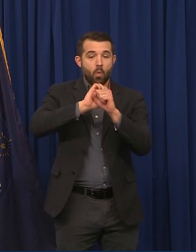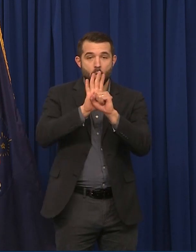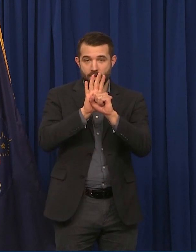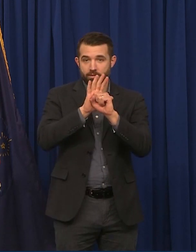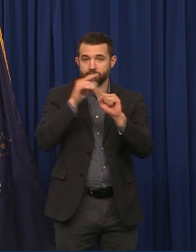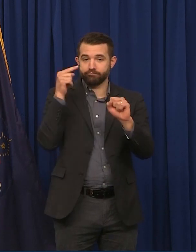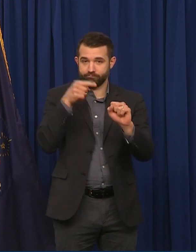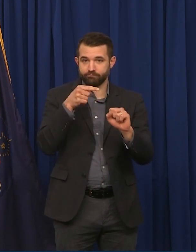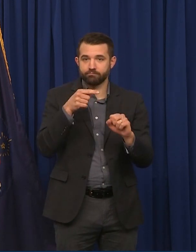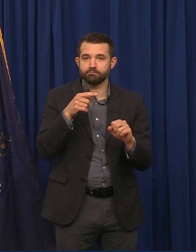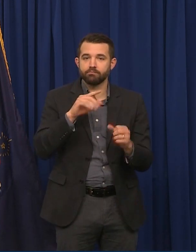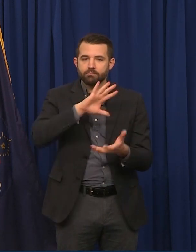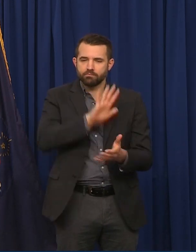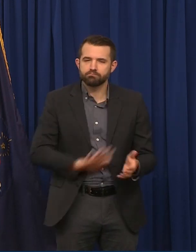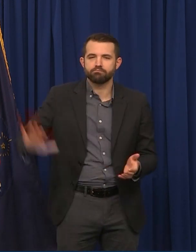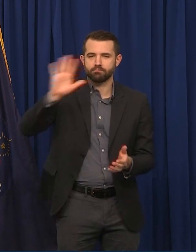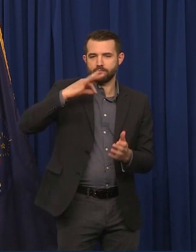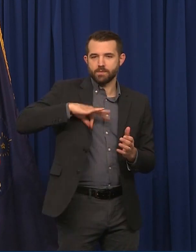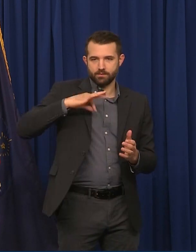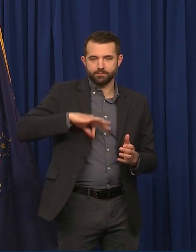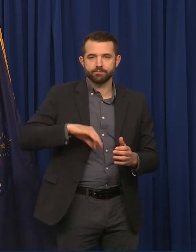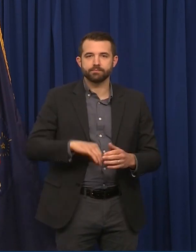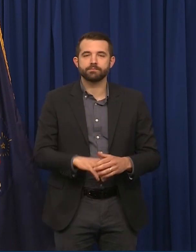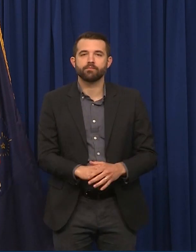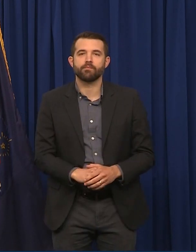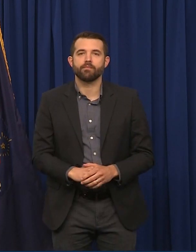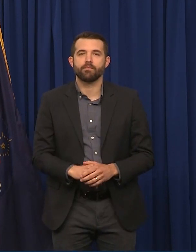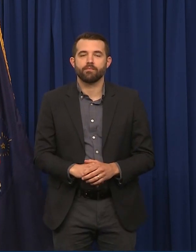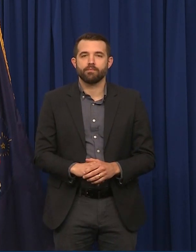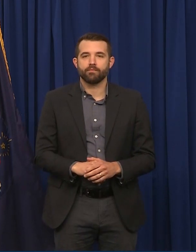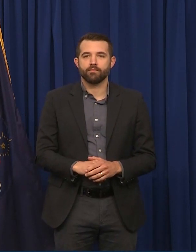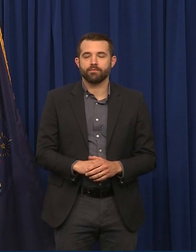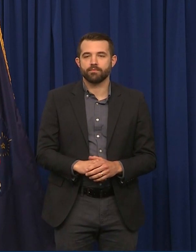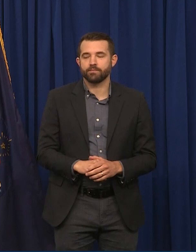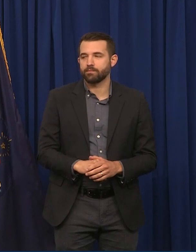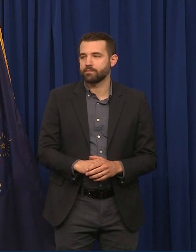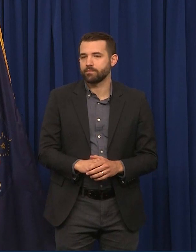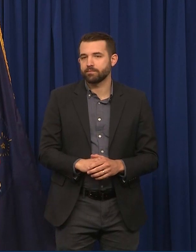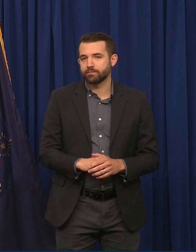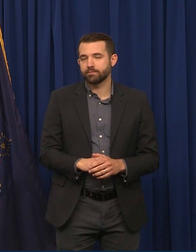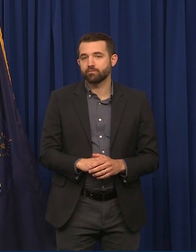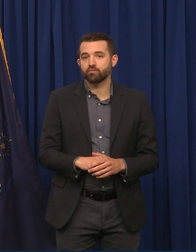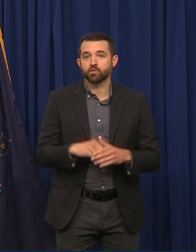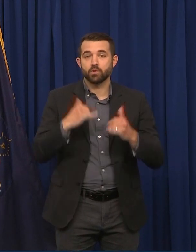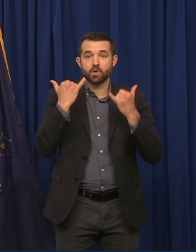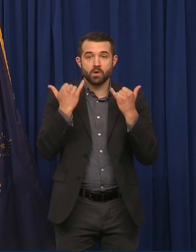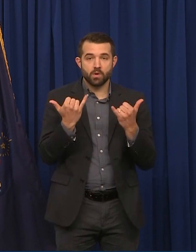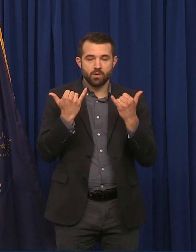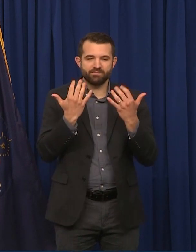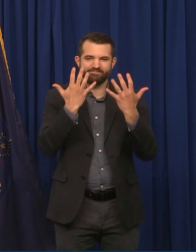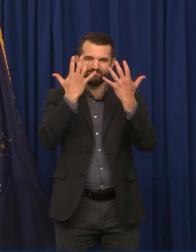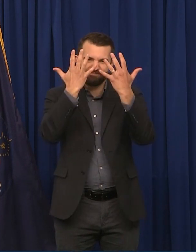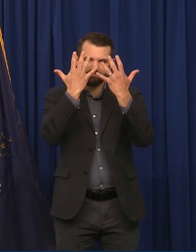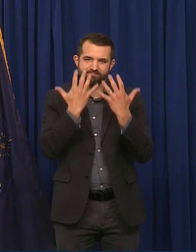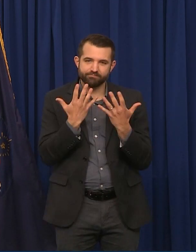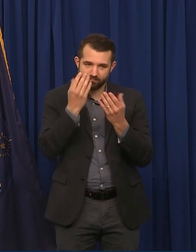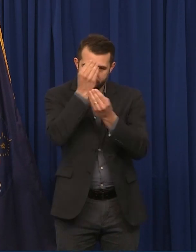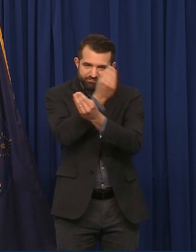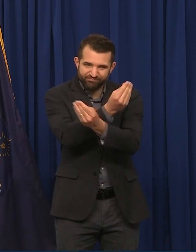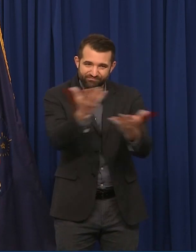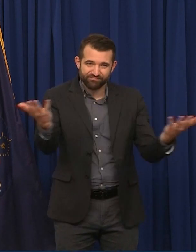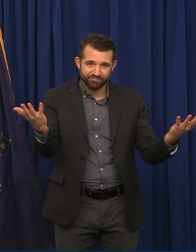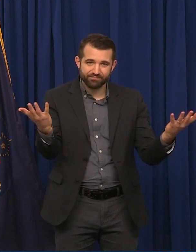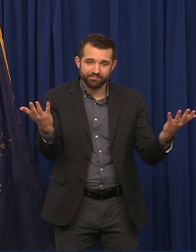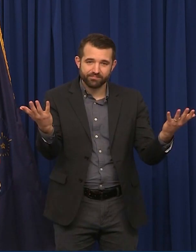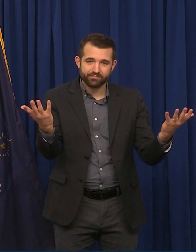state. And we begin today's briefing on a sad note. The Maine CDC is